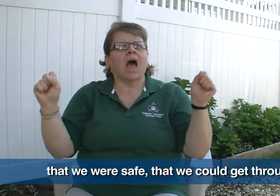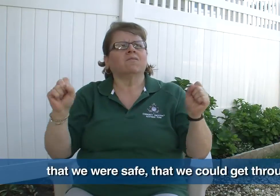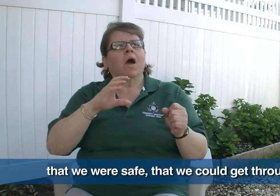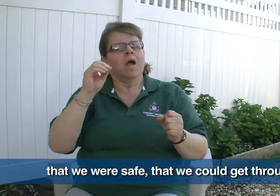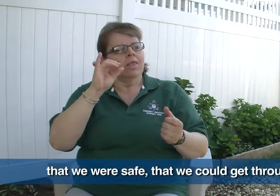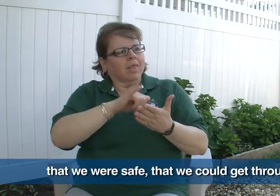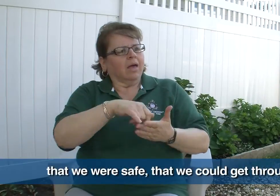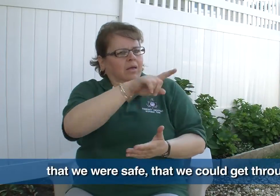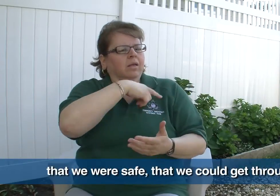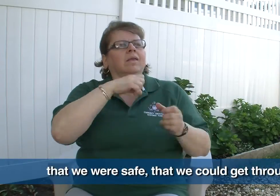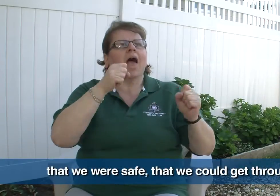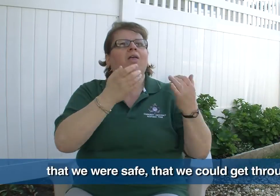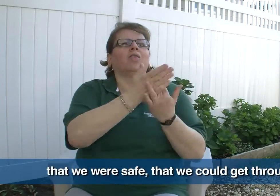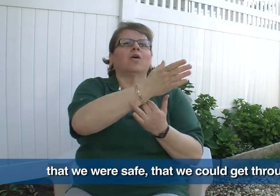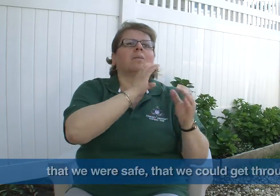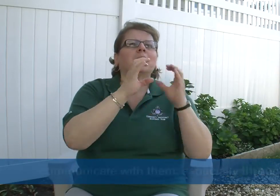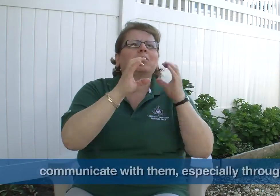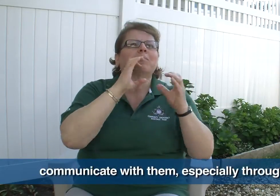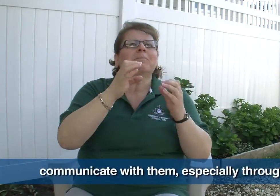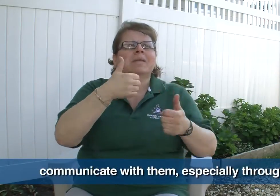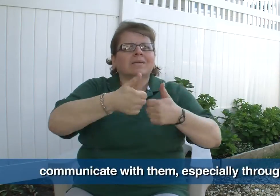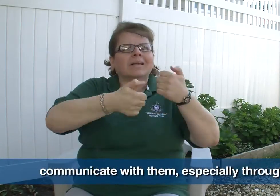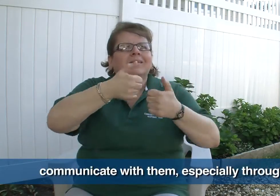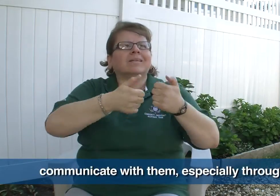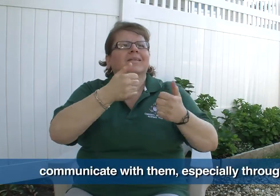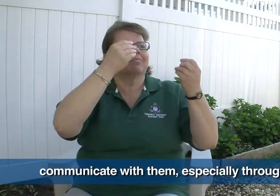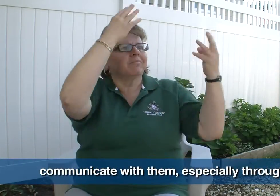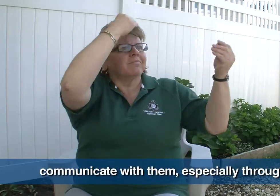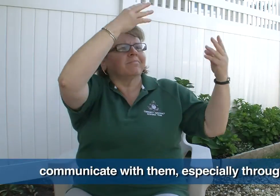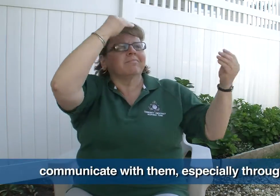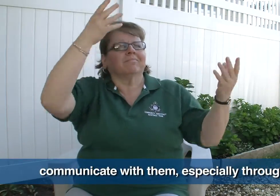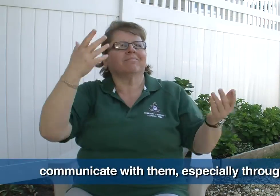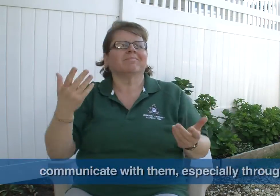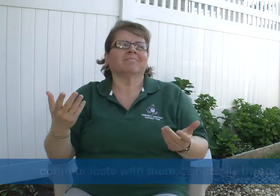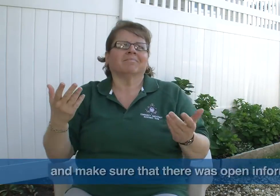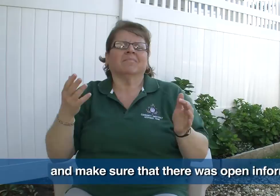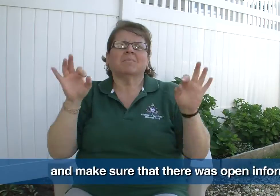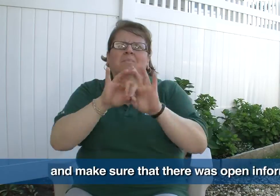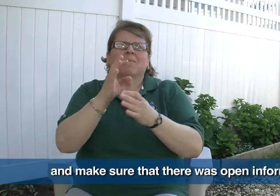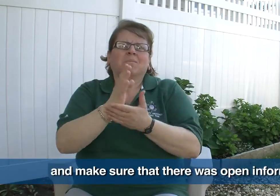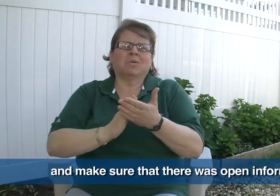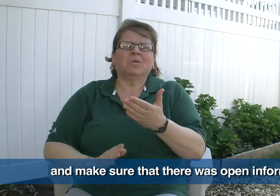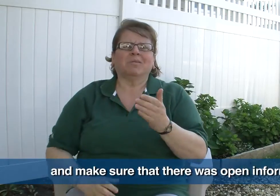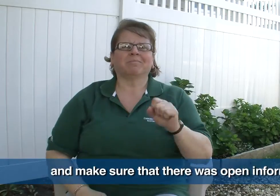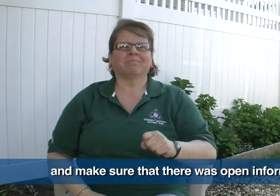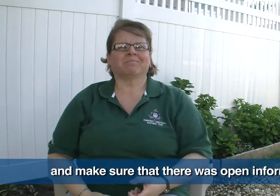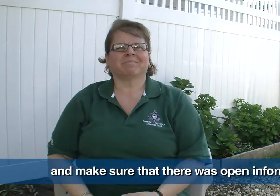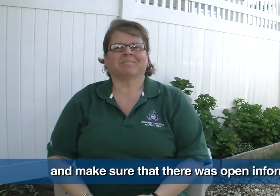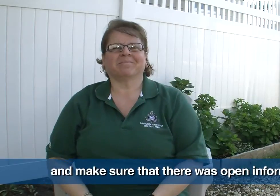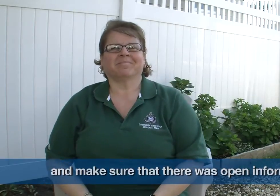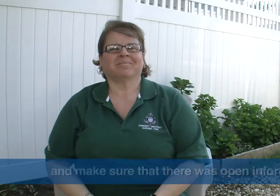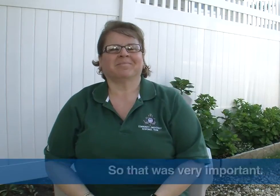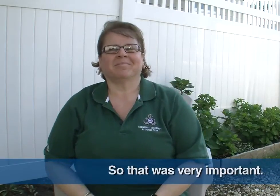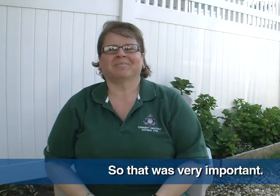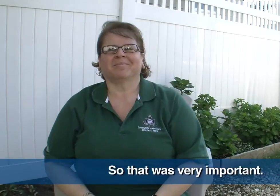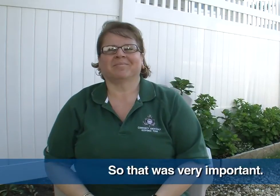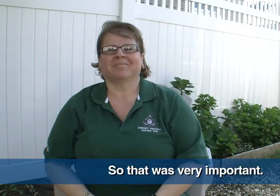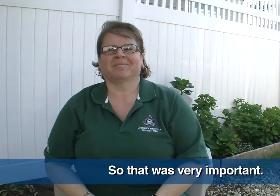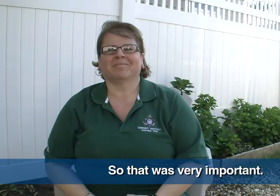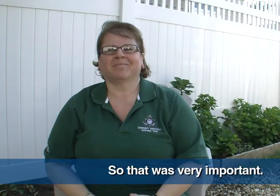safe, that we could get through and communicate with them, especially through texting, and make sure that there was open information. So that was very